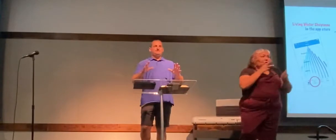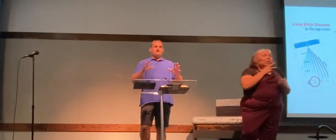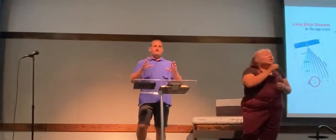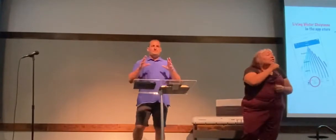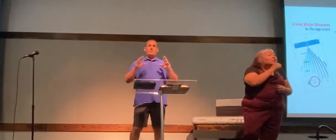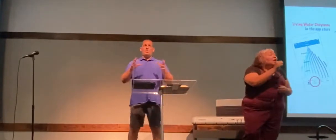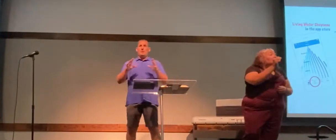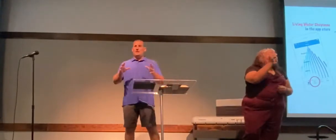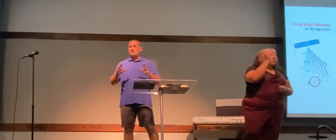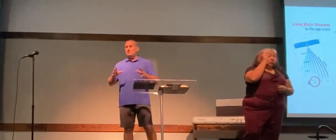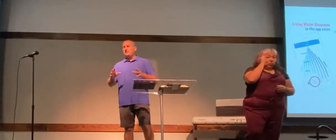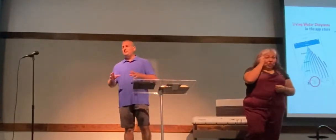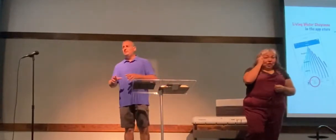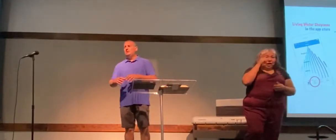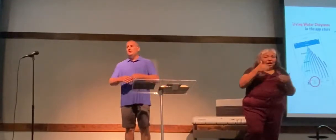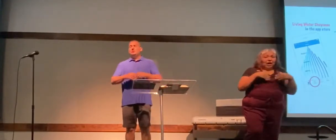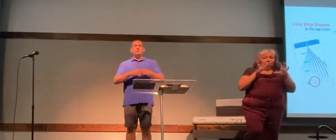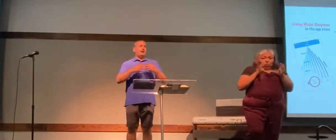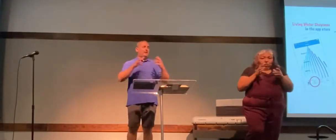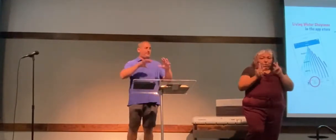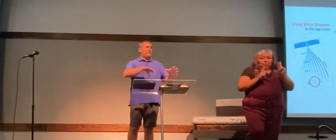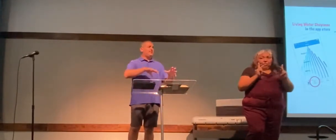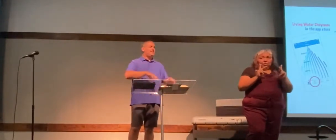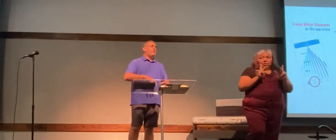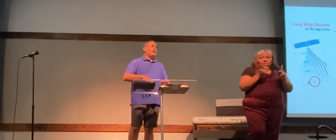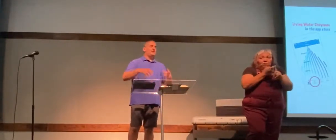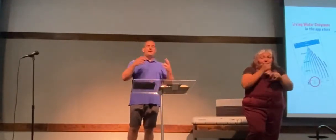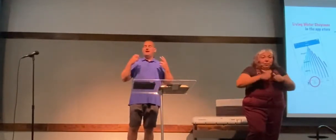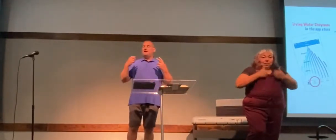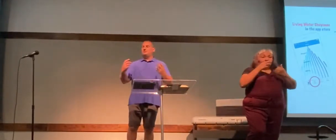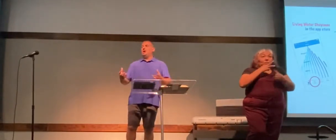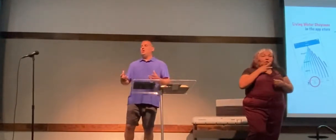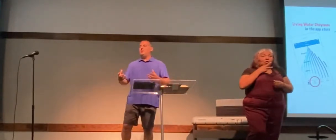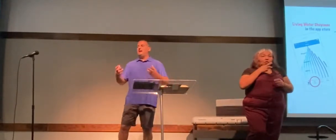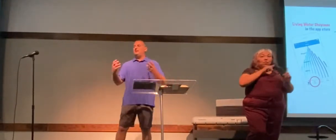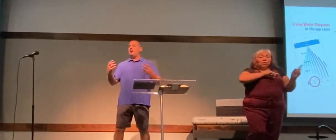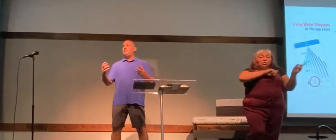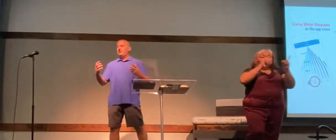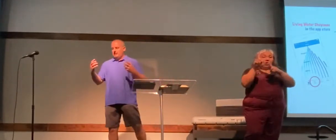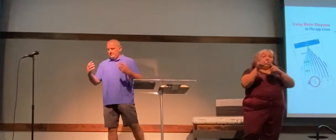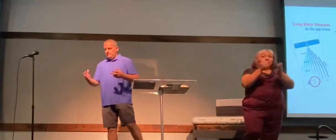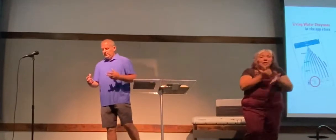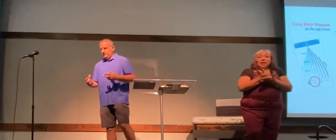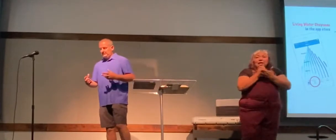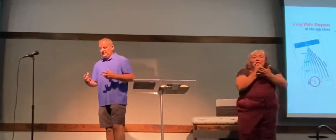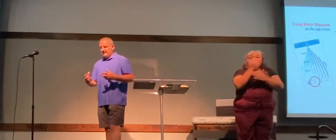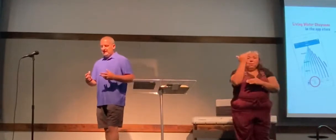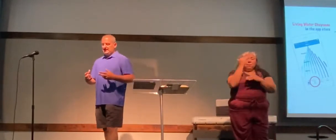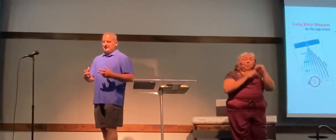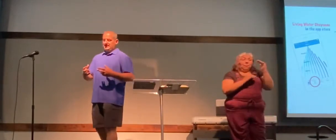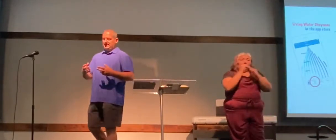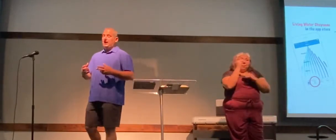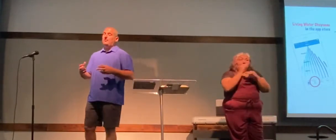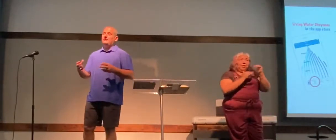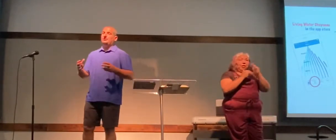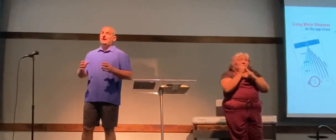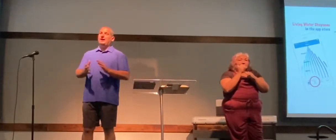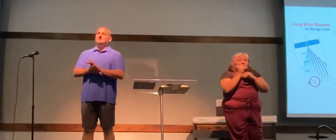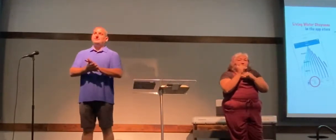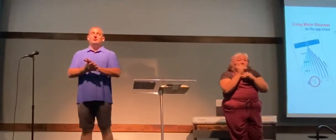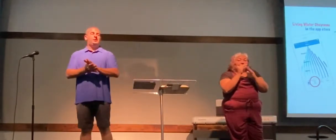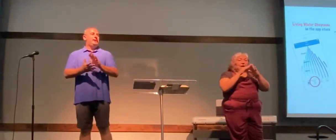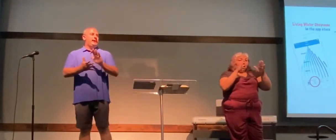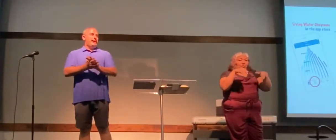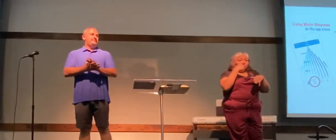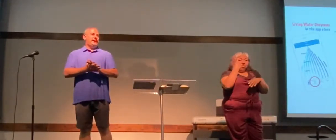yesterday, we had a group of people who from Living Water go and help build a